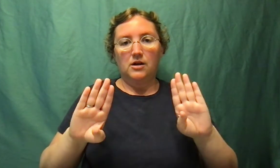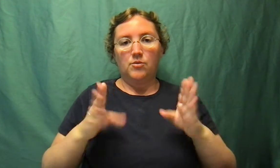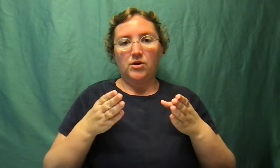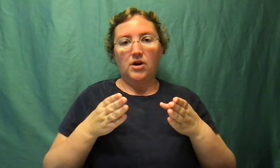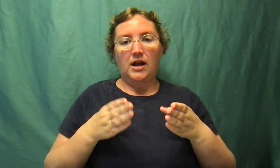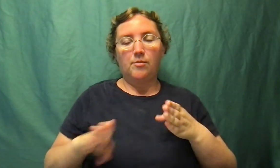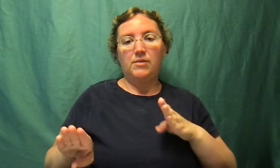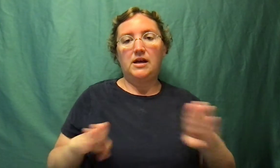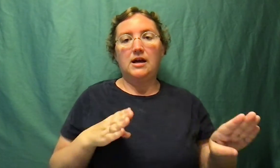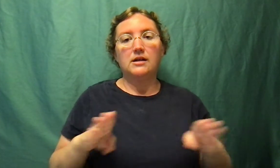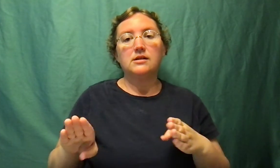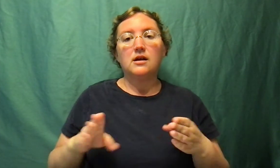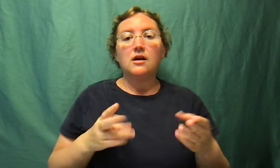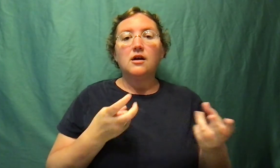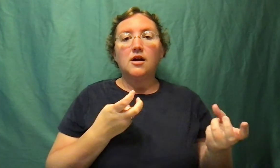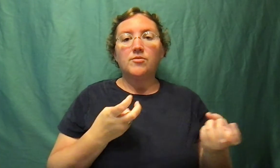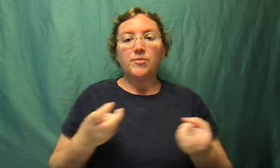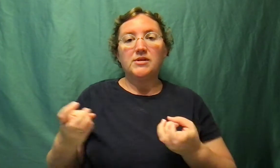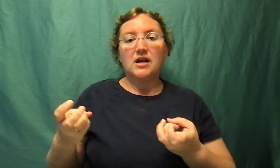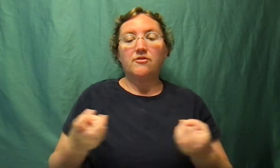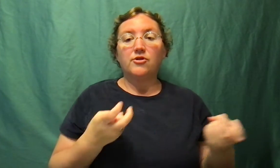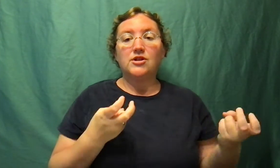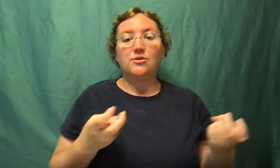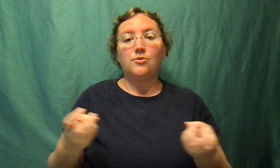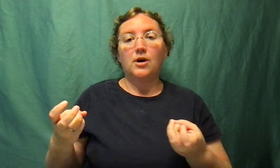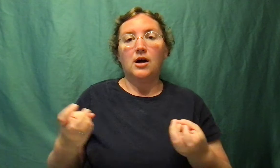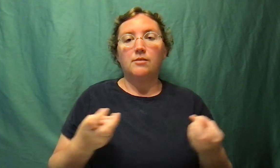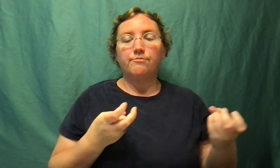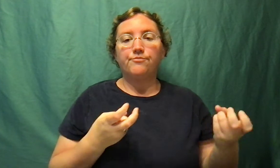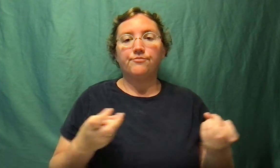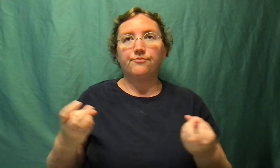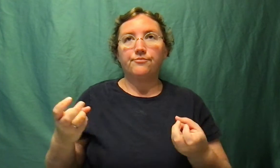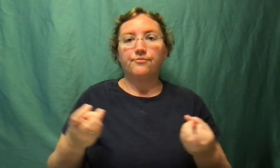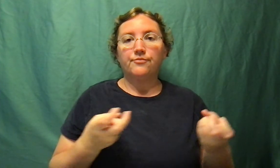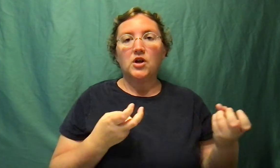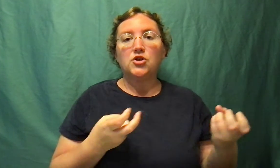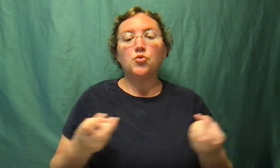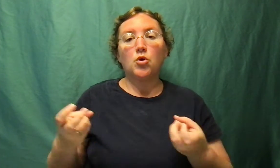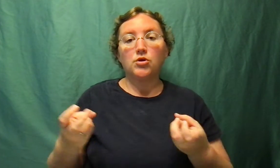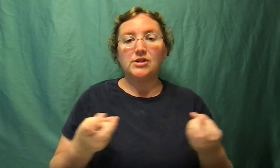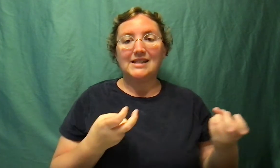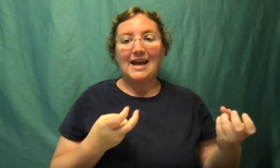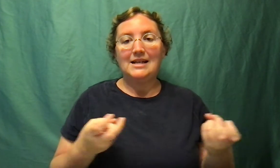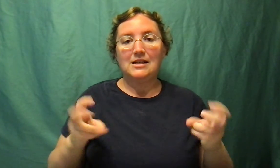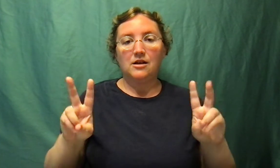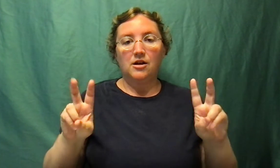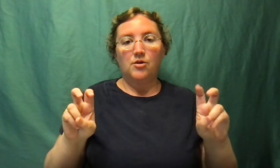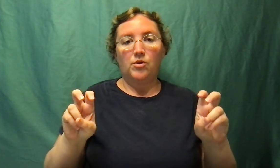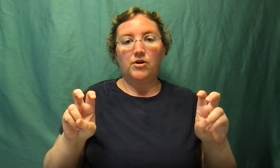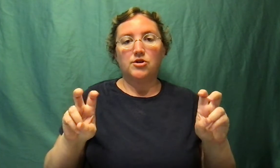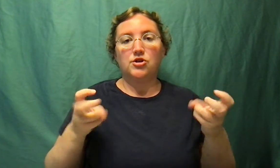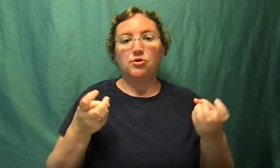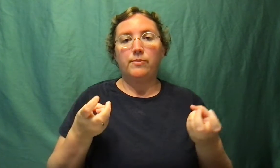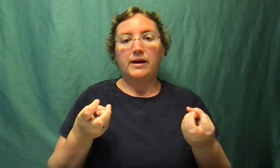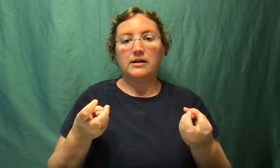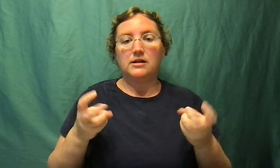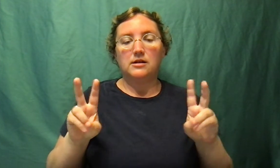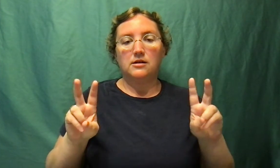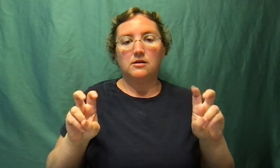with our B hands, comes from the sign for to roller skate, with our two bent,